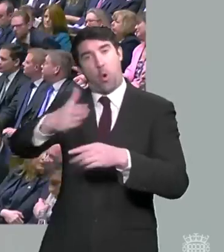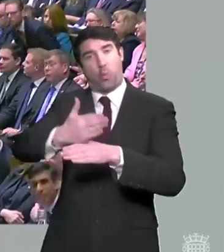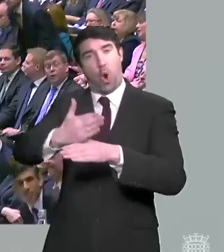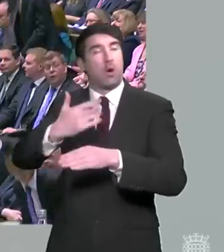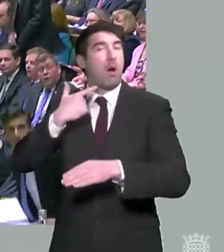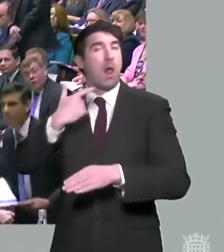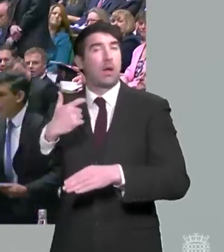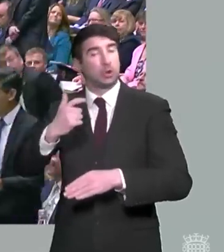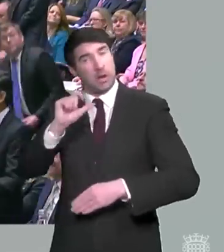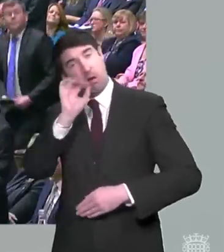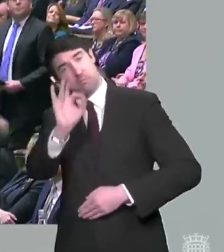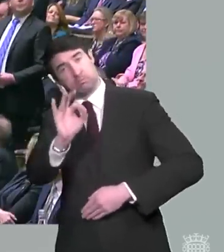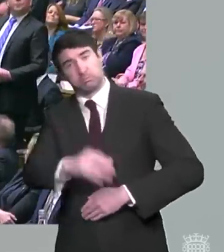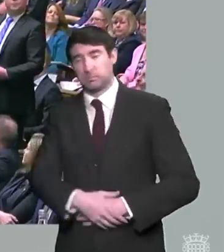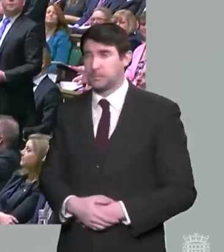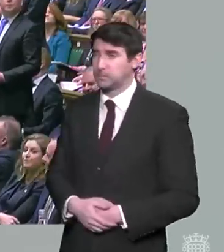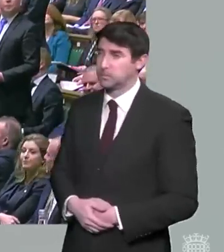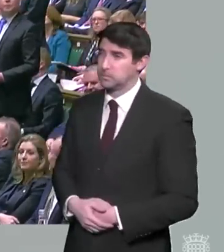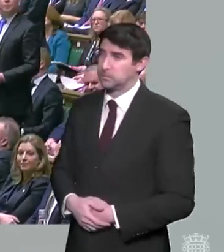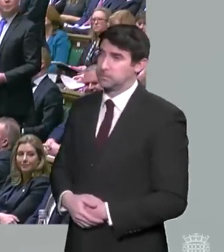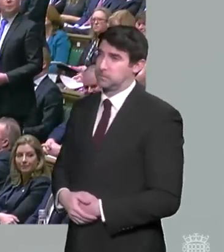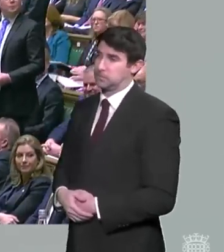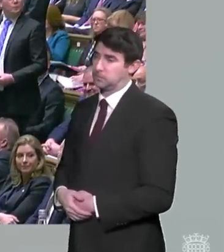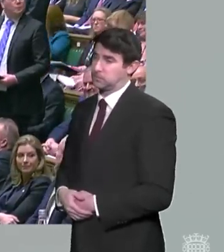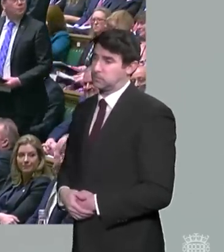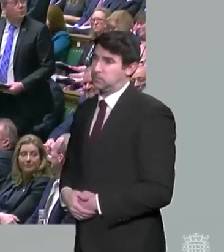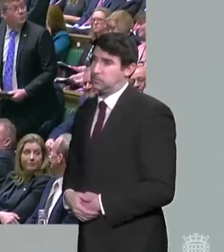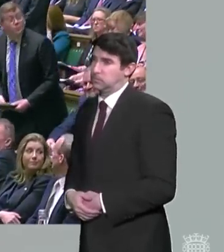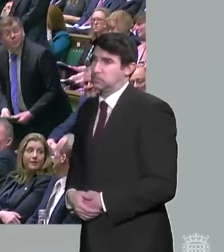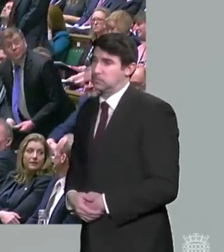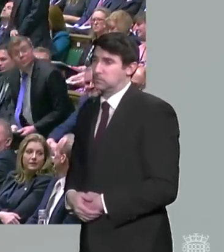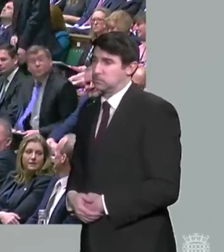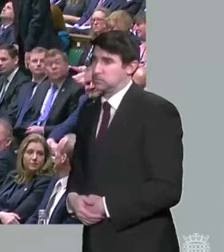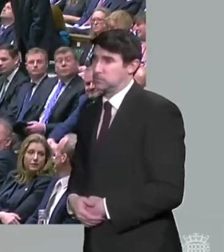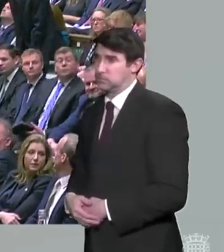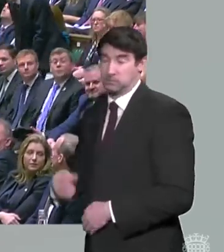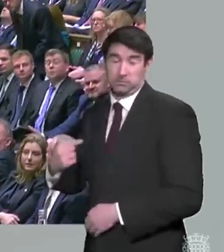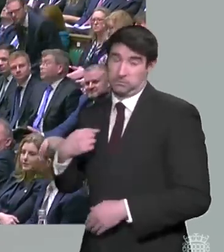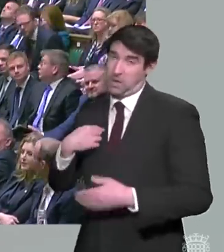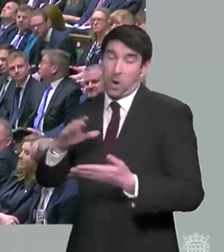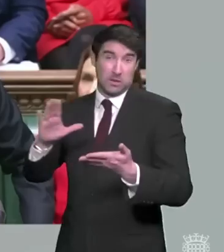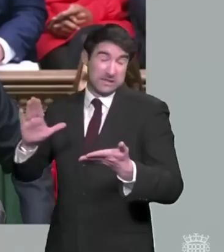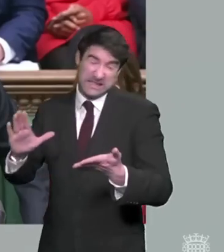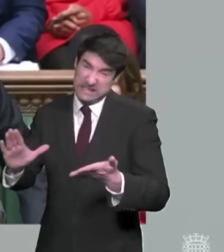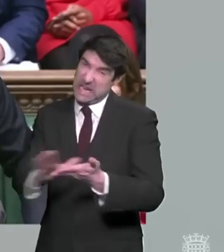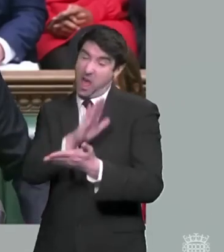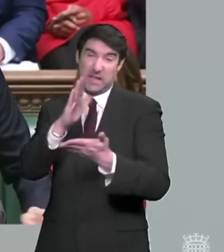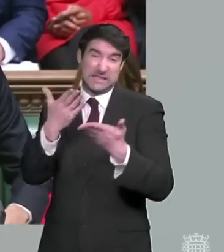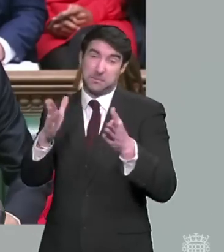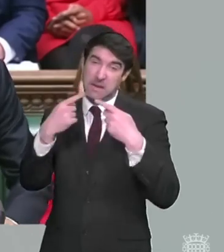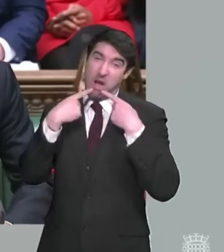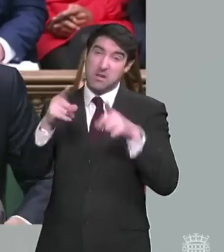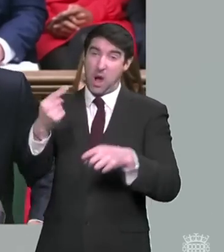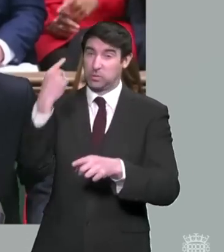Lancashire? Mr. Speaker, I was delighted to announce this landmark international partnership with Japan and Italy in